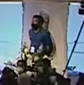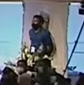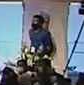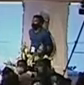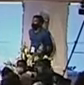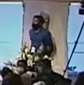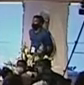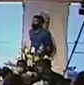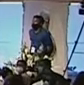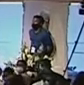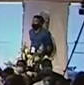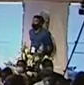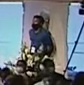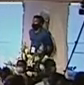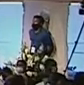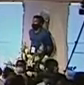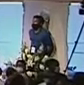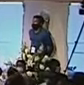to say